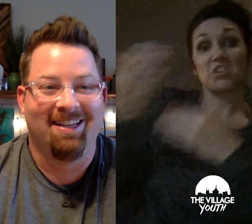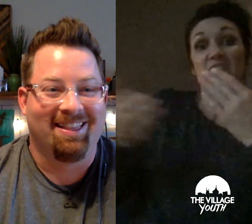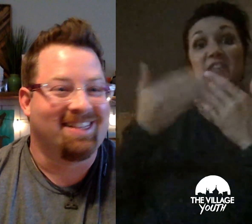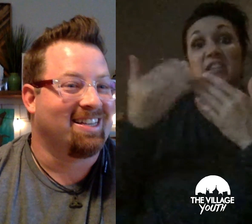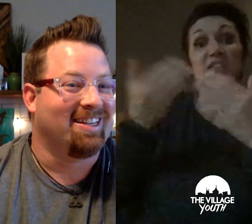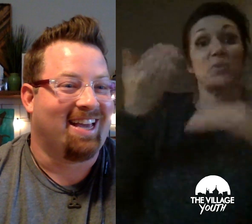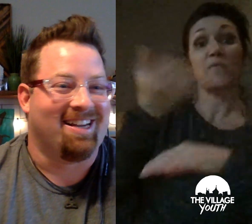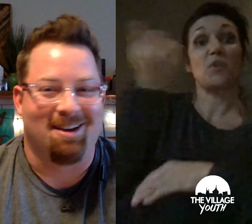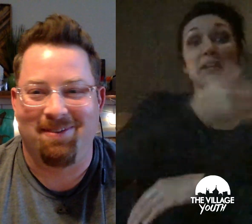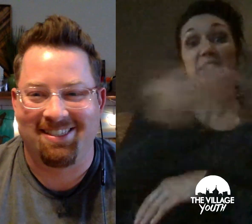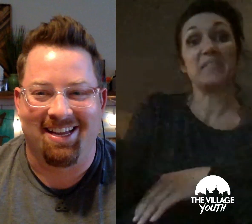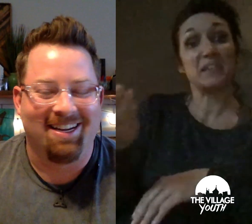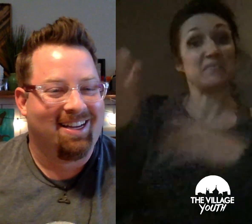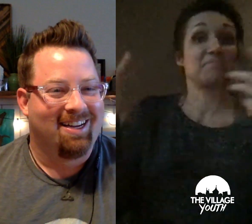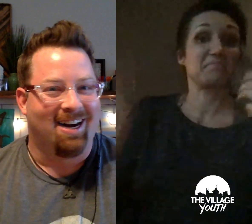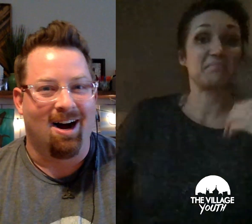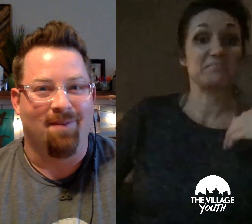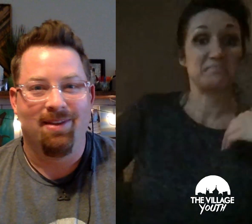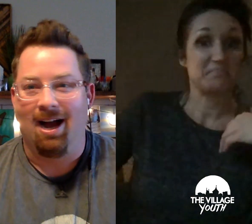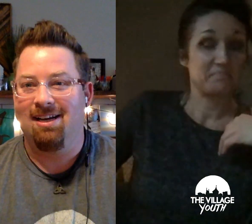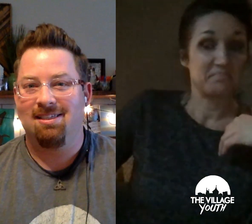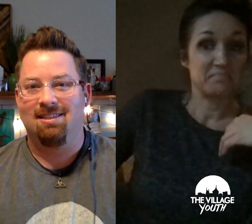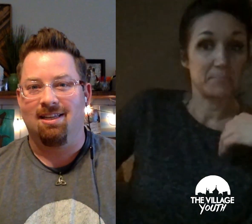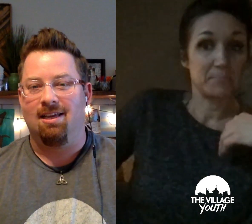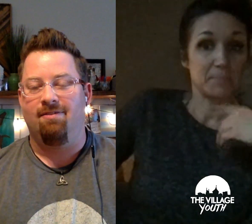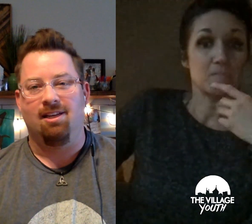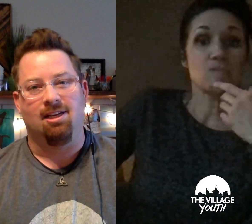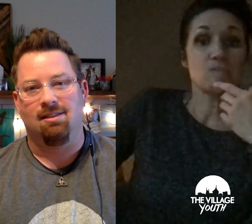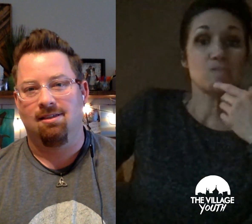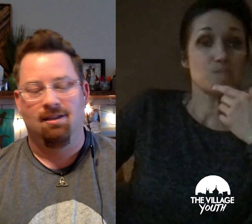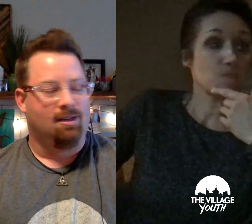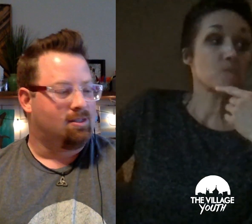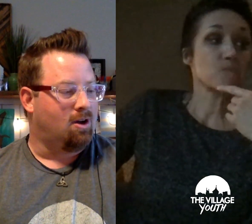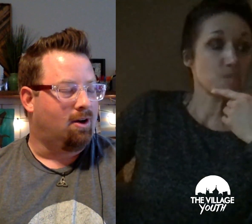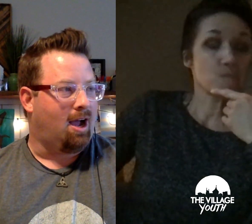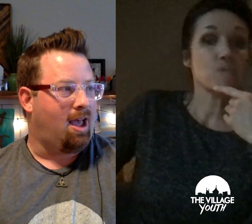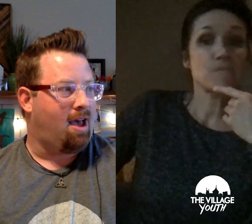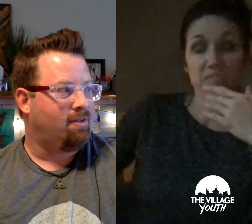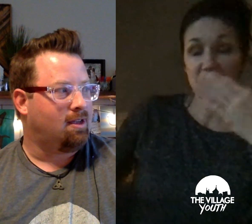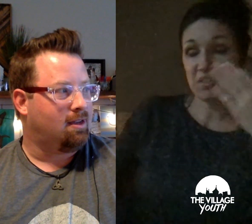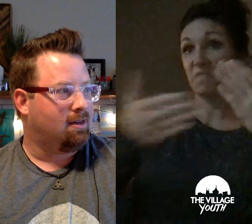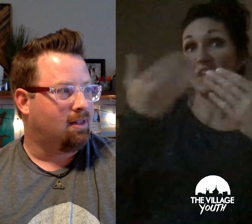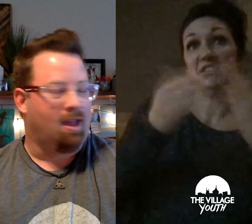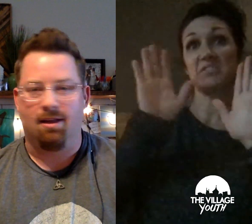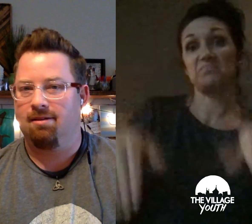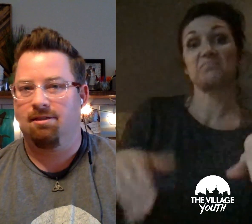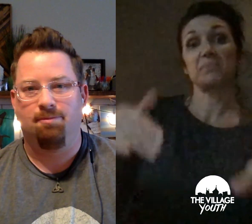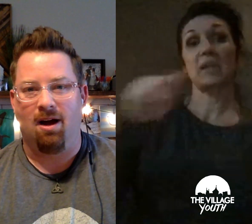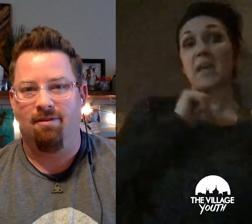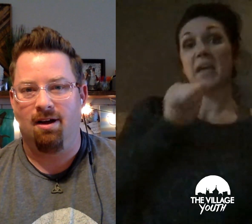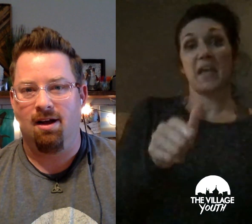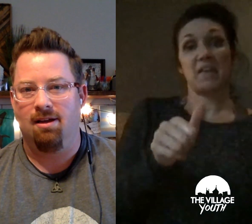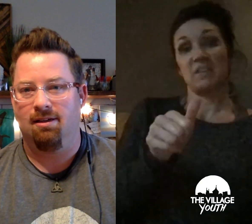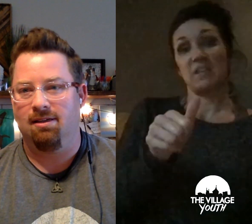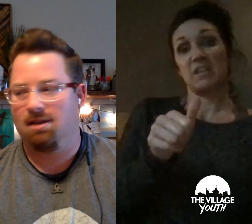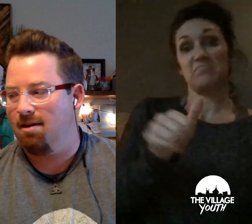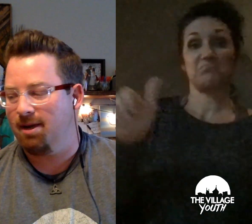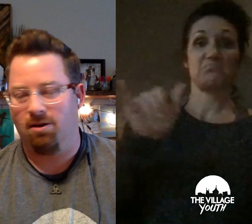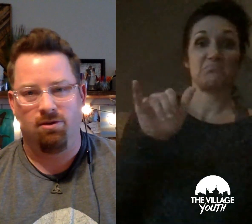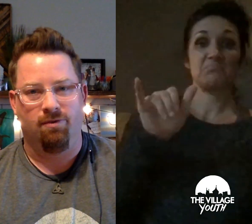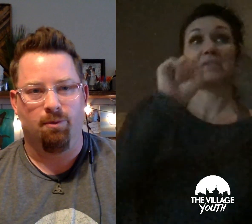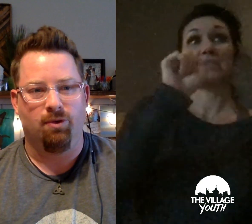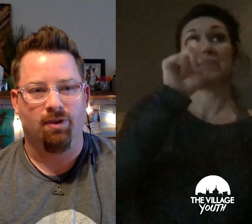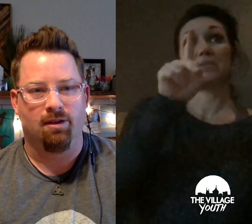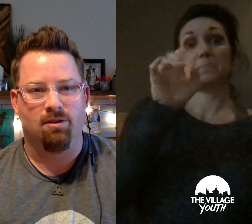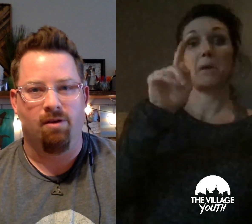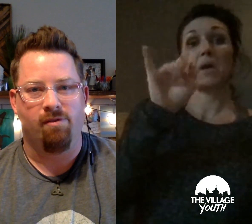anything. That's a good catch. I missed that. I just the convenience. So I haven't like Spotify is kind of my